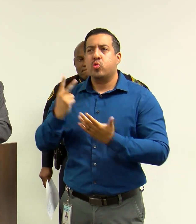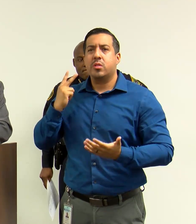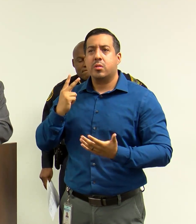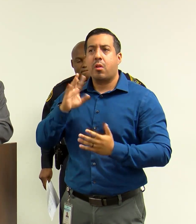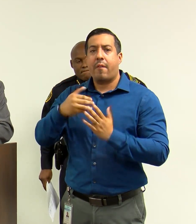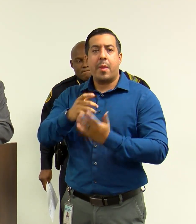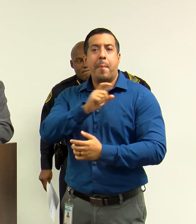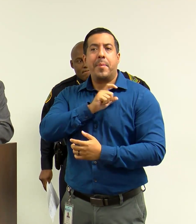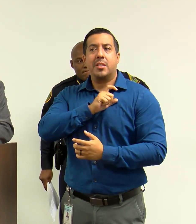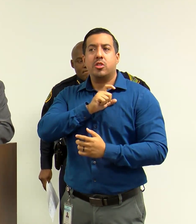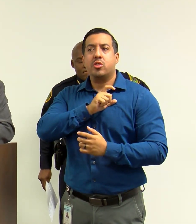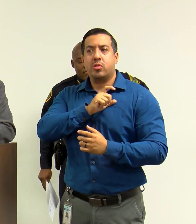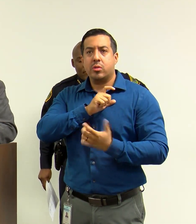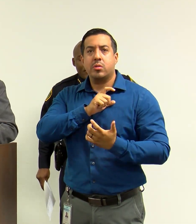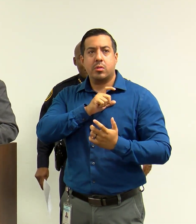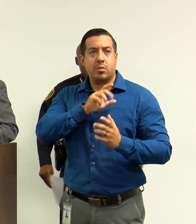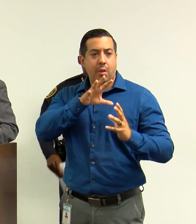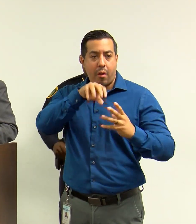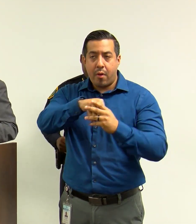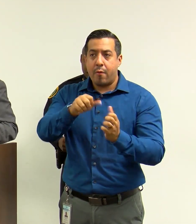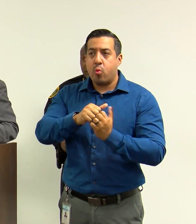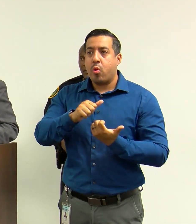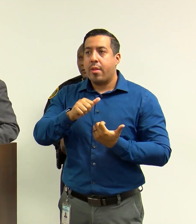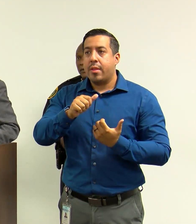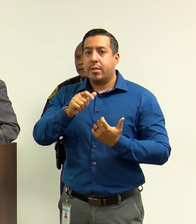were involved in another